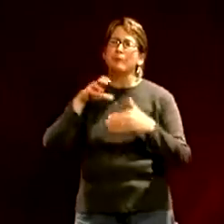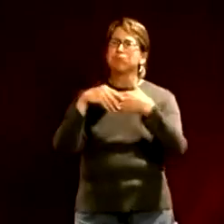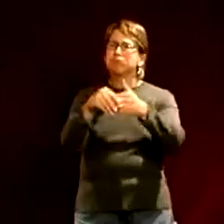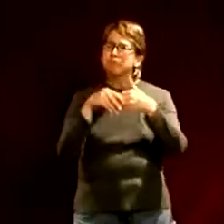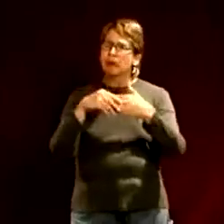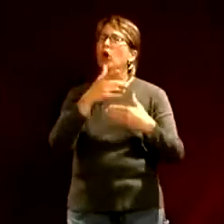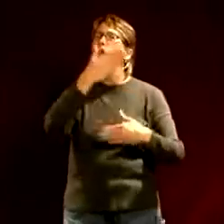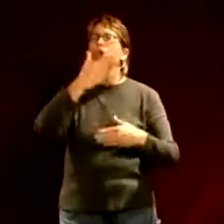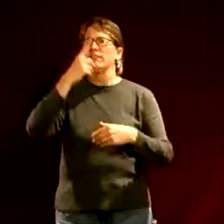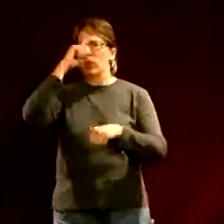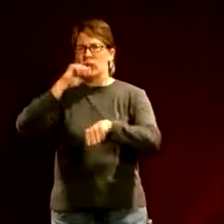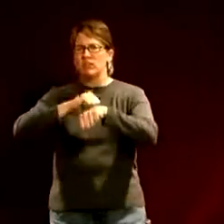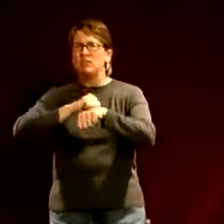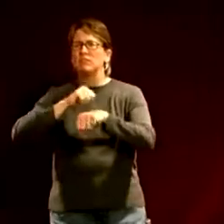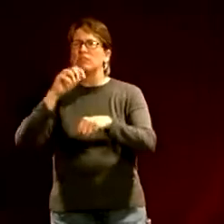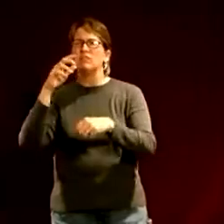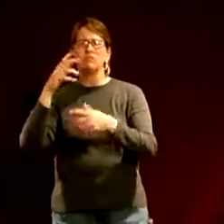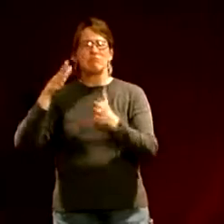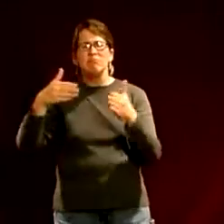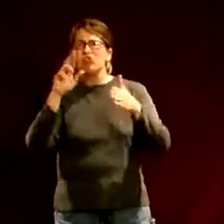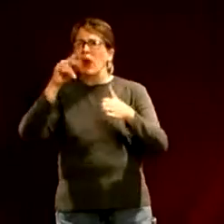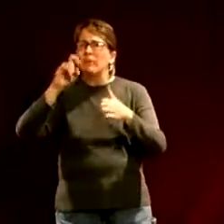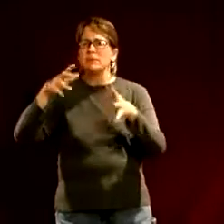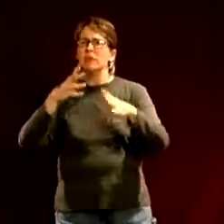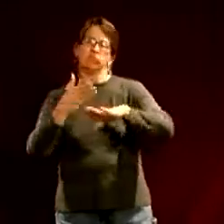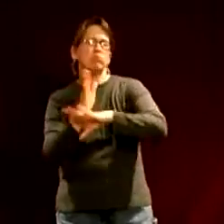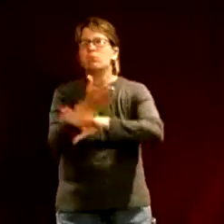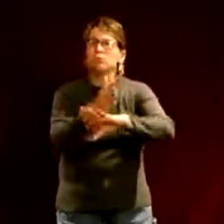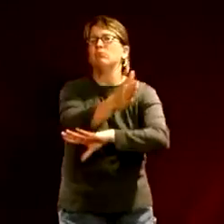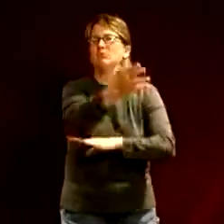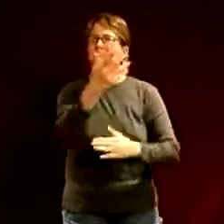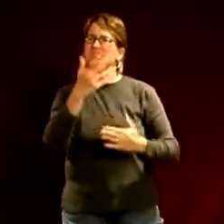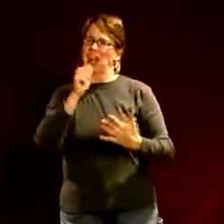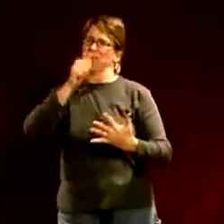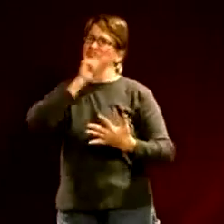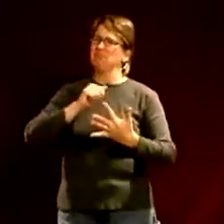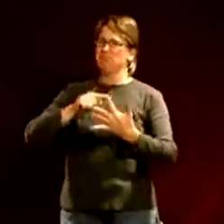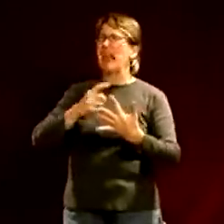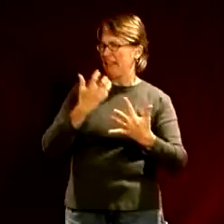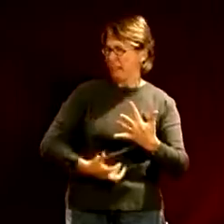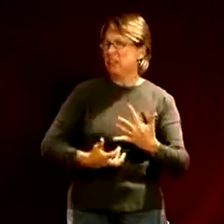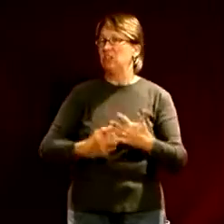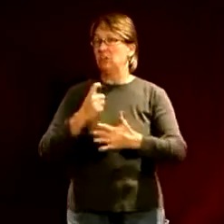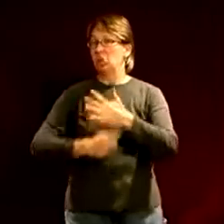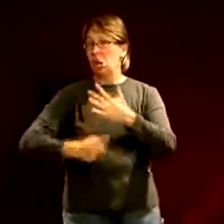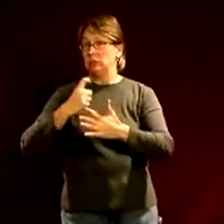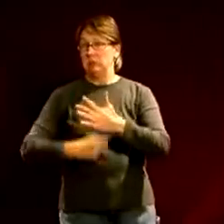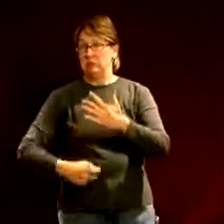heavy. It's rubber, so it's good and flexible. But at the same time, if you are to hit something, for example, some rocks or the shoreline, it's going to